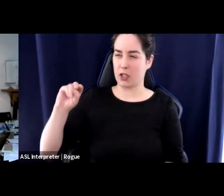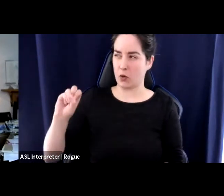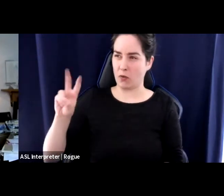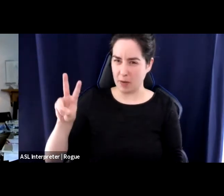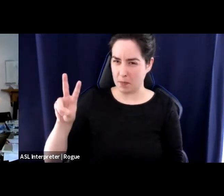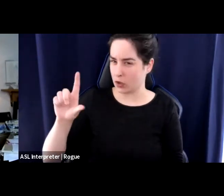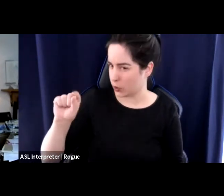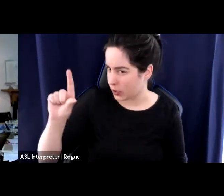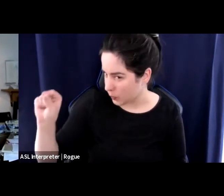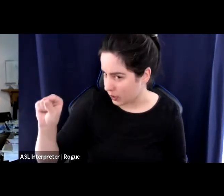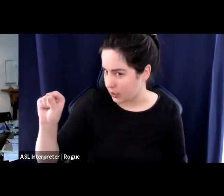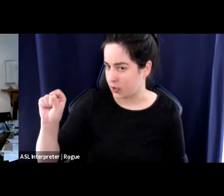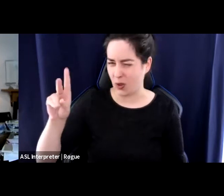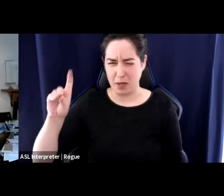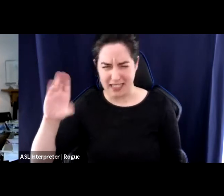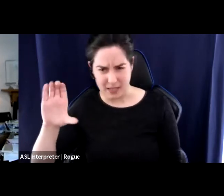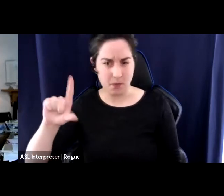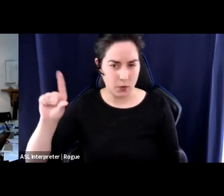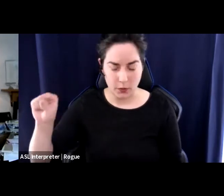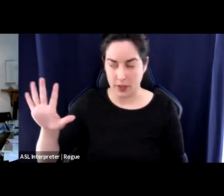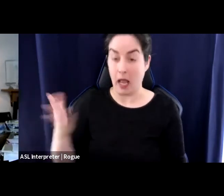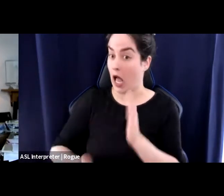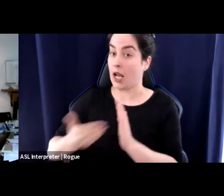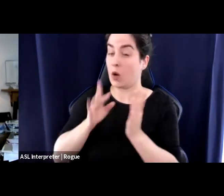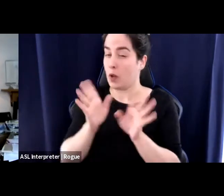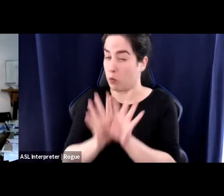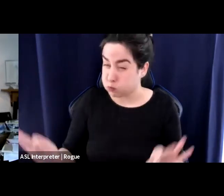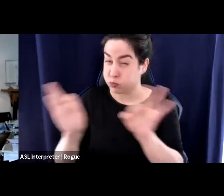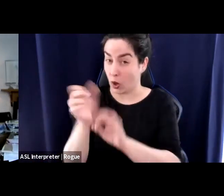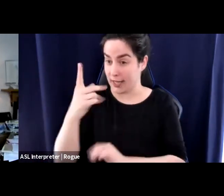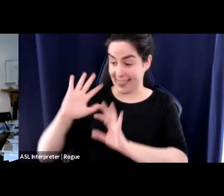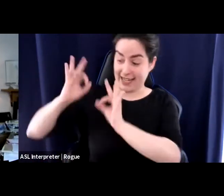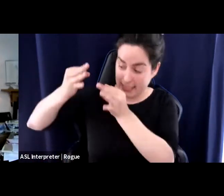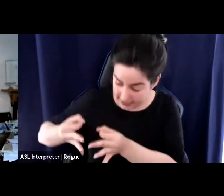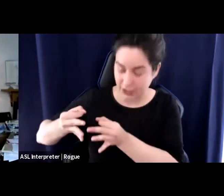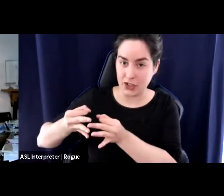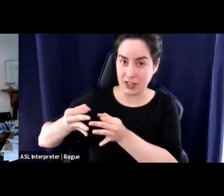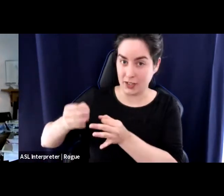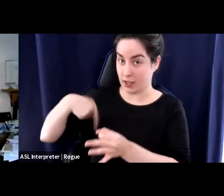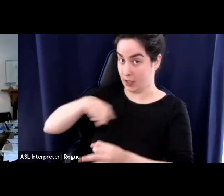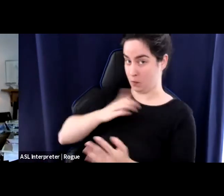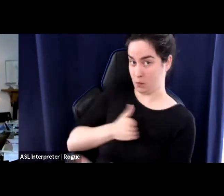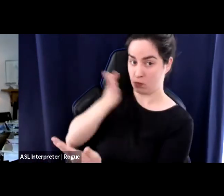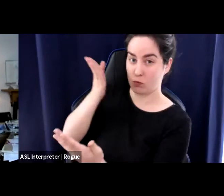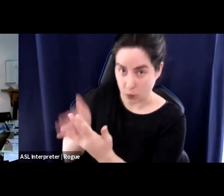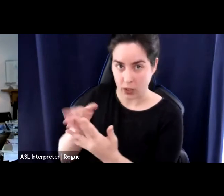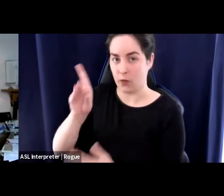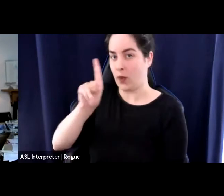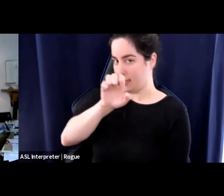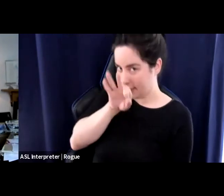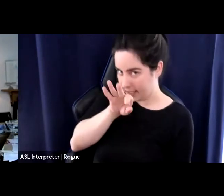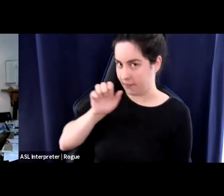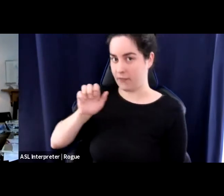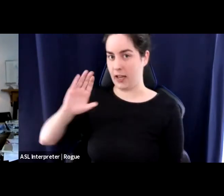of 2020. And again, a very important decision where both Leaf and Art were involved with Dawn in moving this forward.